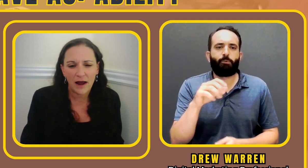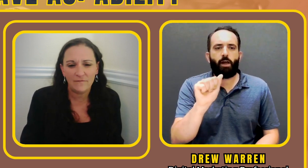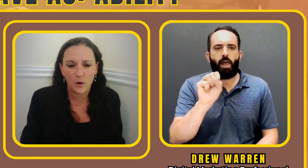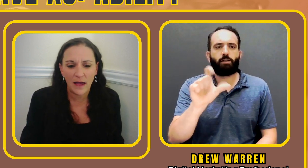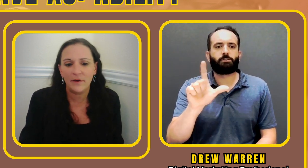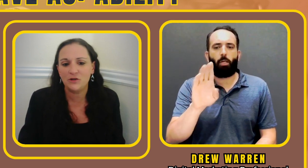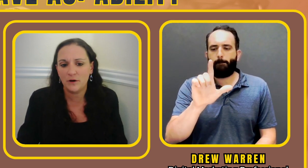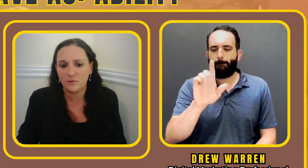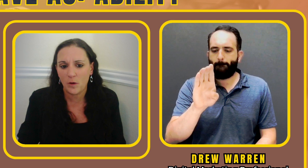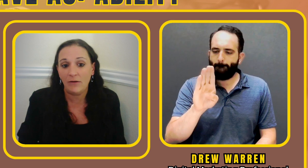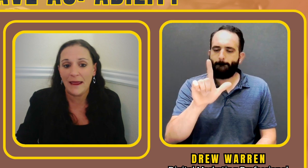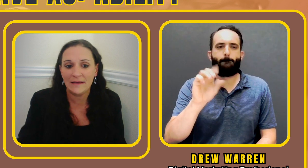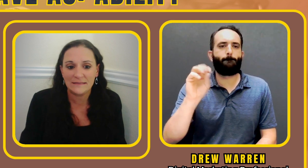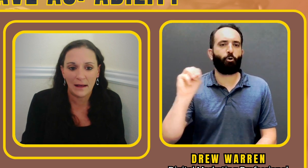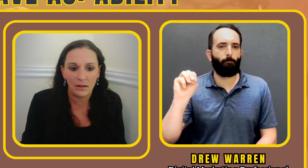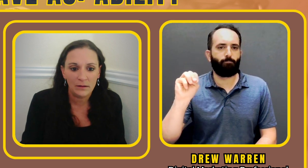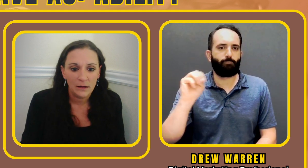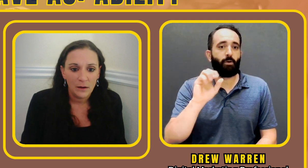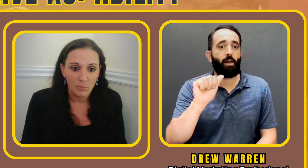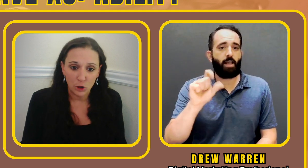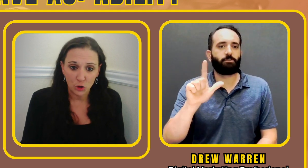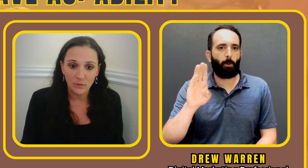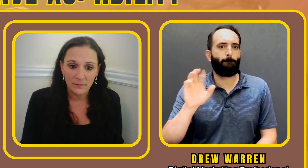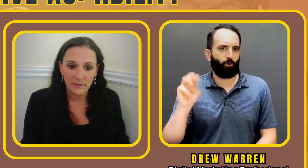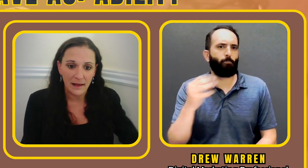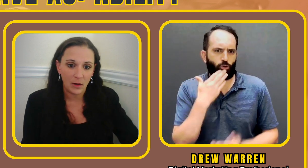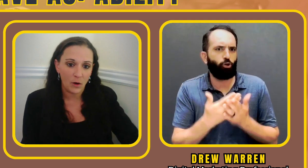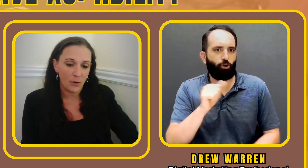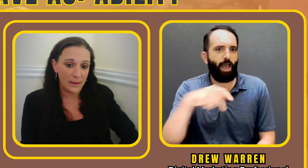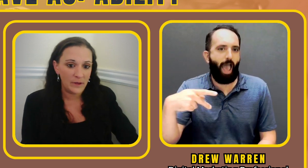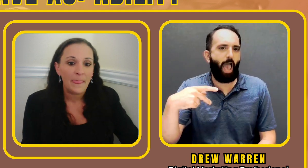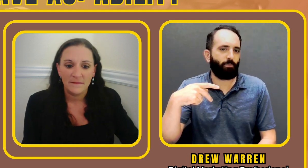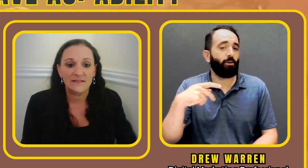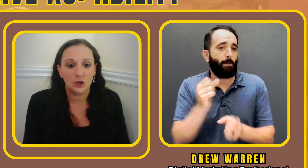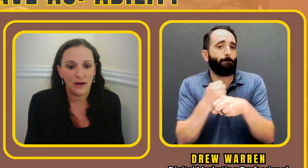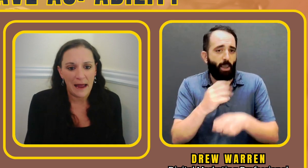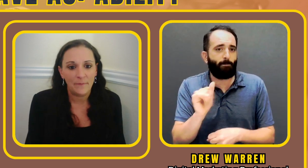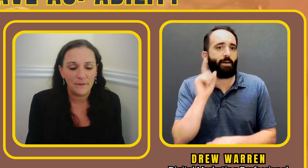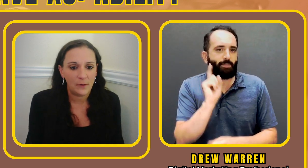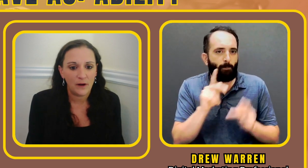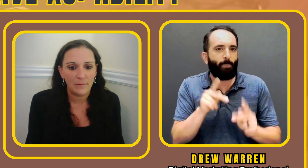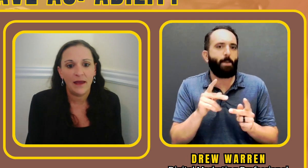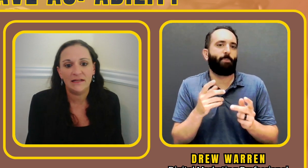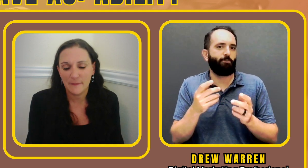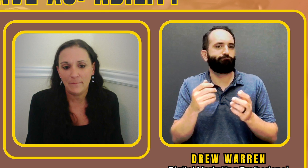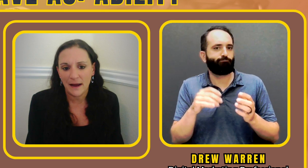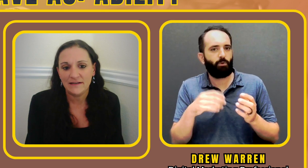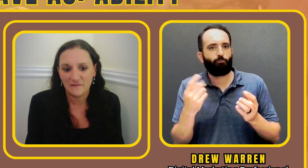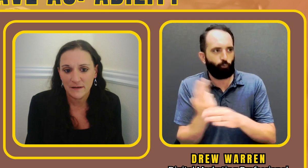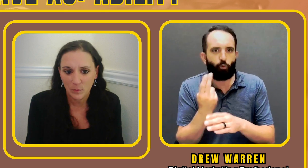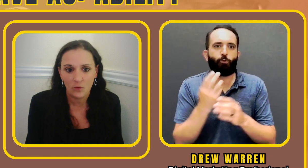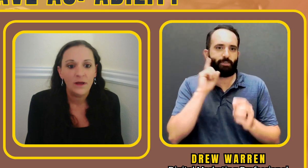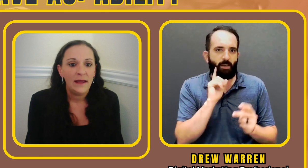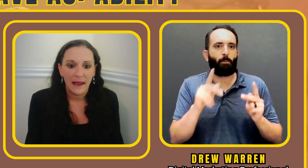legal kind of format. But I do want to throw out ASL Bloom, BLOOM. That's a good app that I would recommend. It's made by